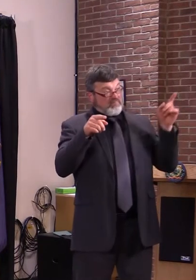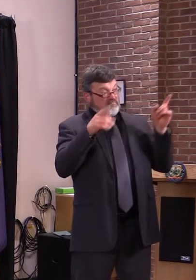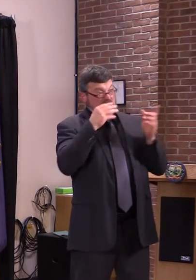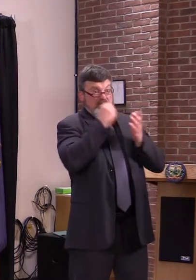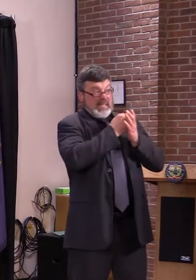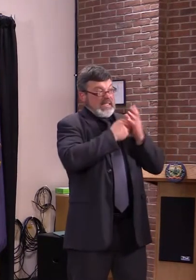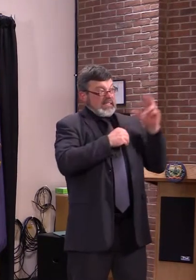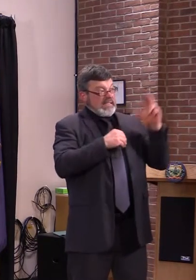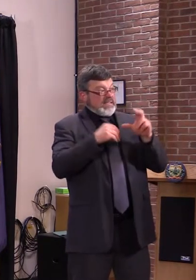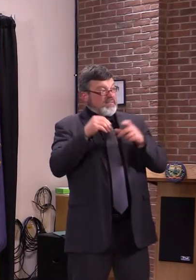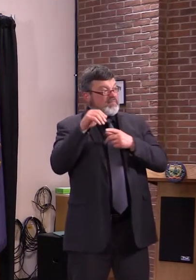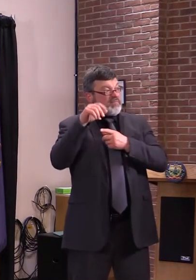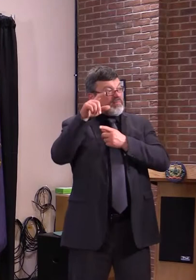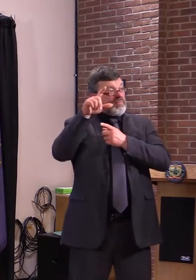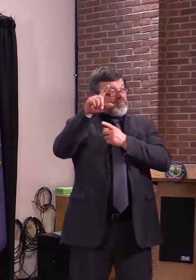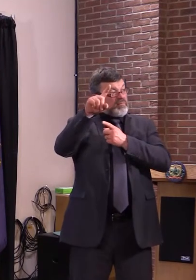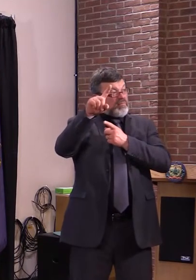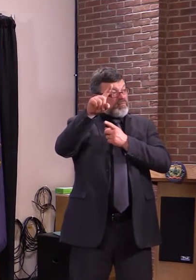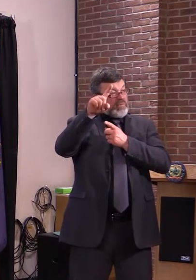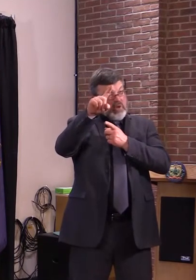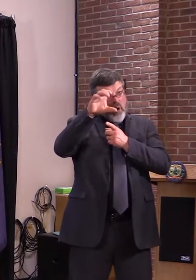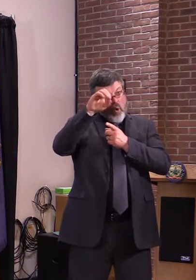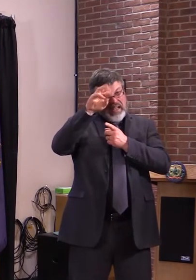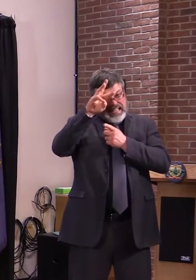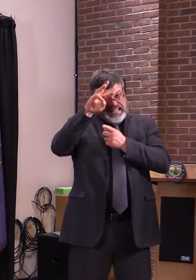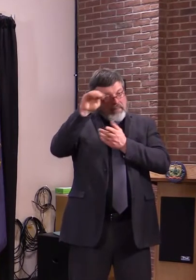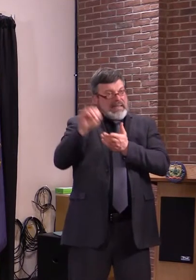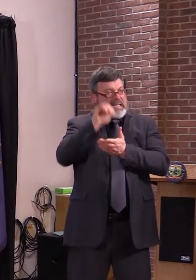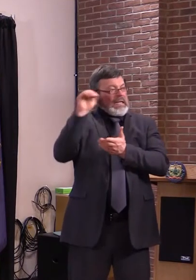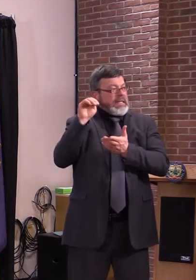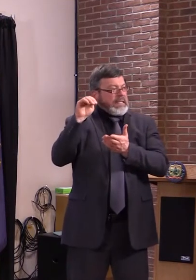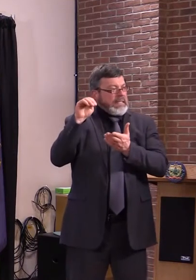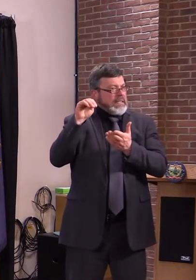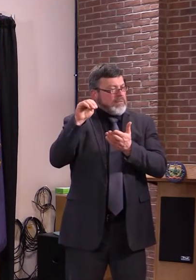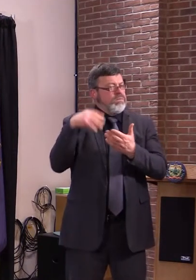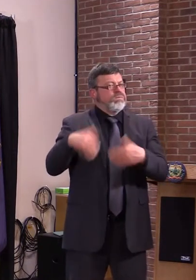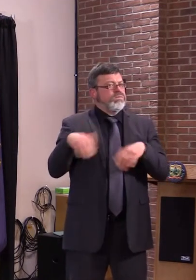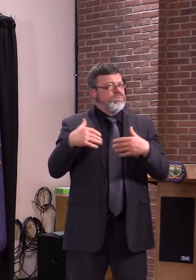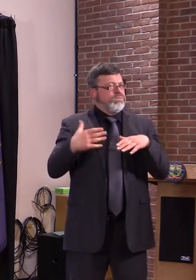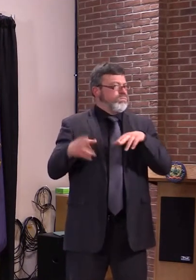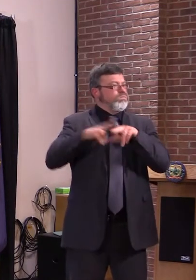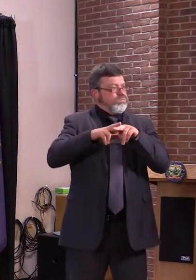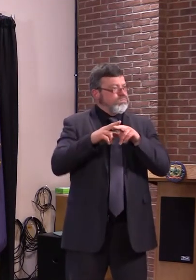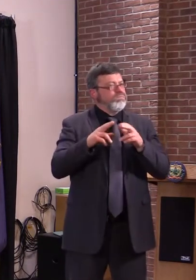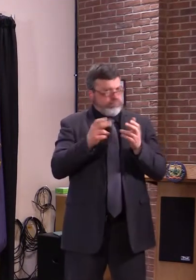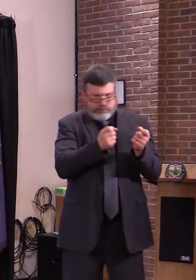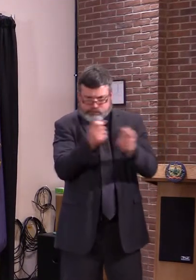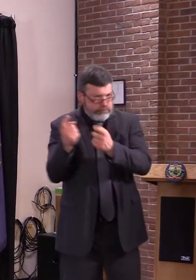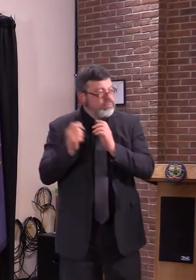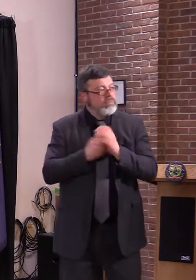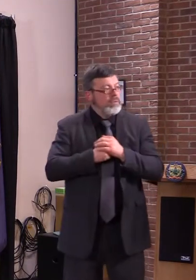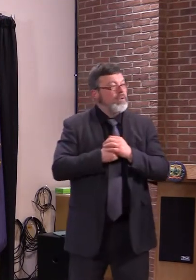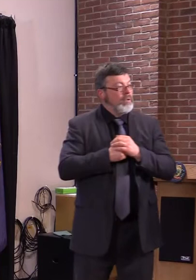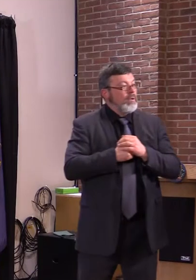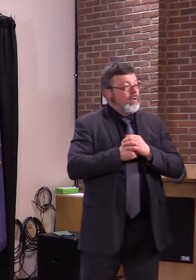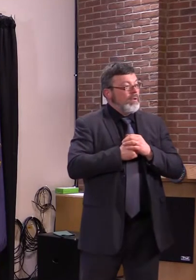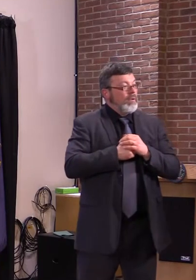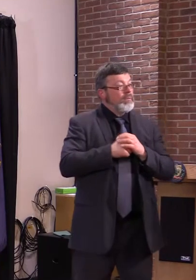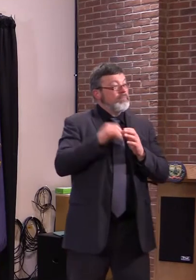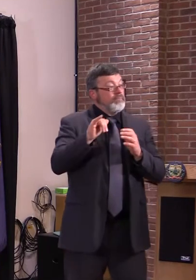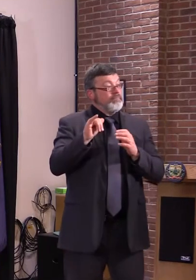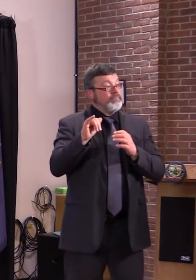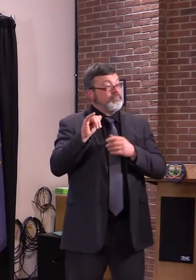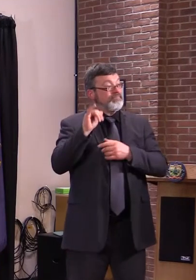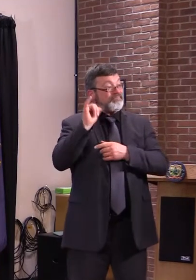Senate amendment spends 114 more ARPA funds, which is $84 million more than the